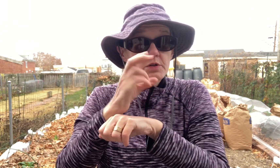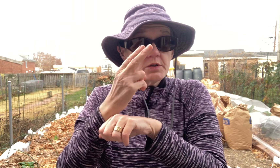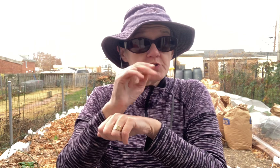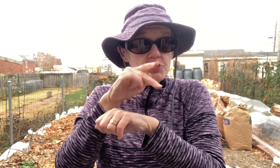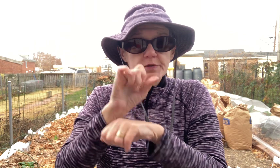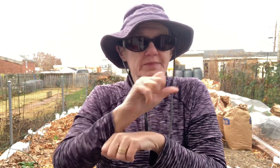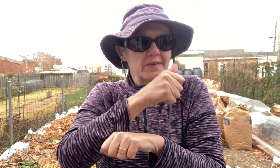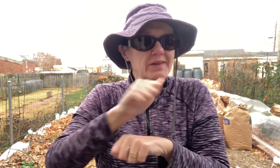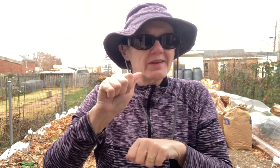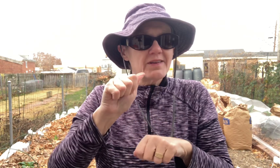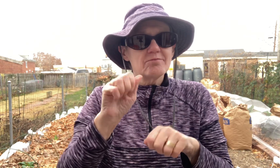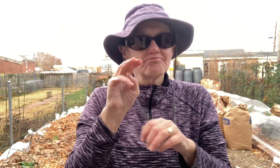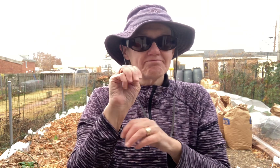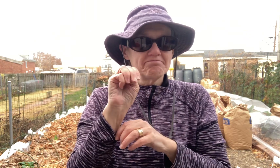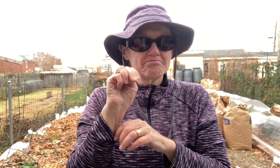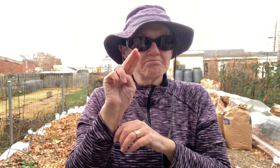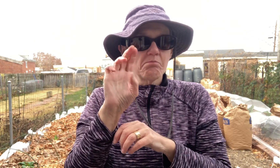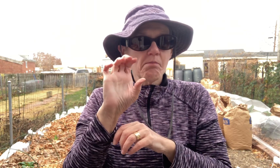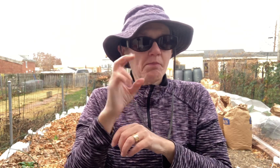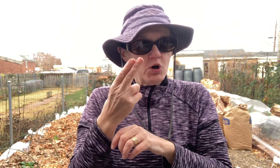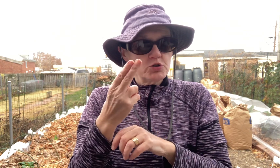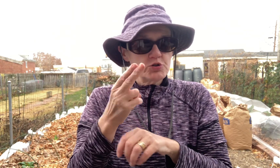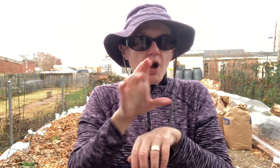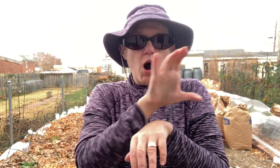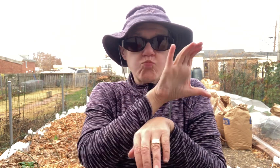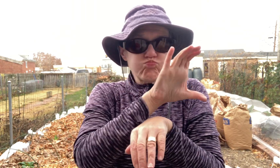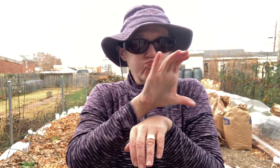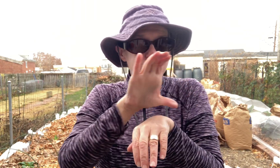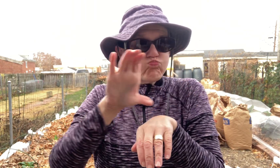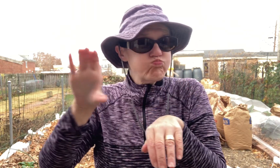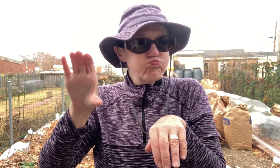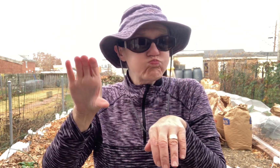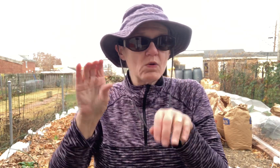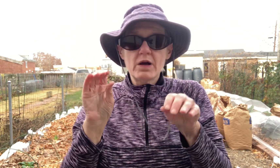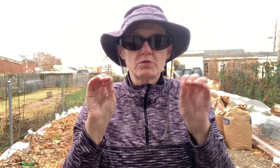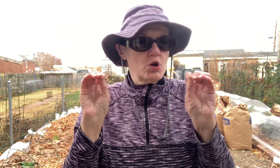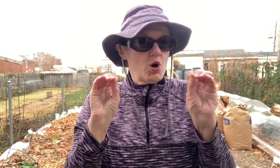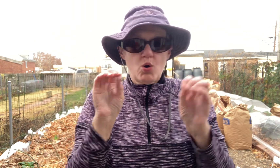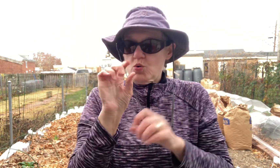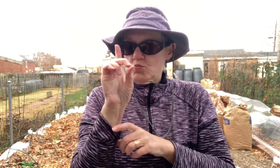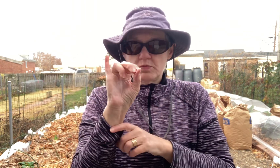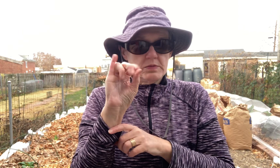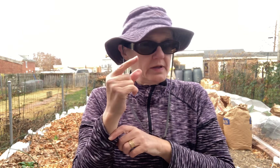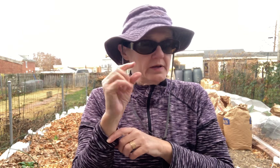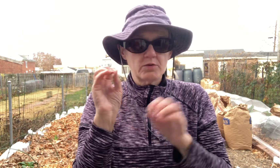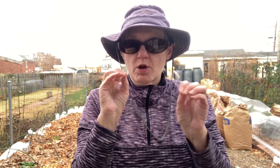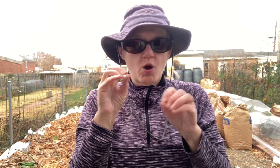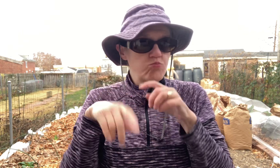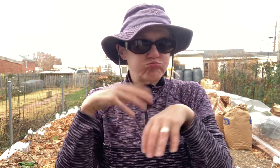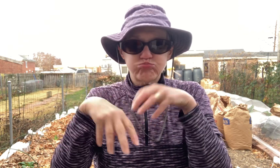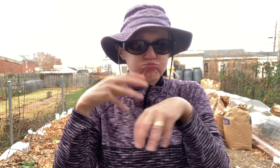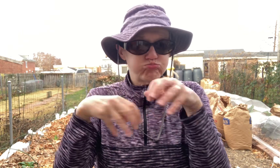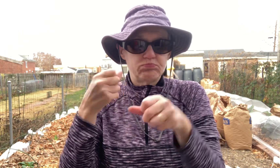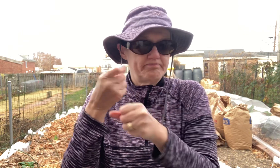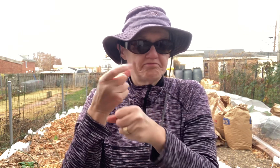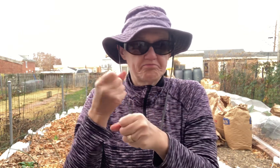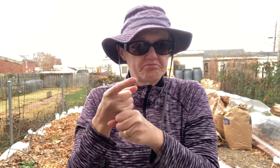wood chips, any mulch. Put it on thick. Because this is a